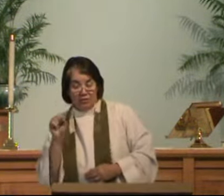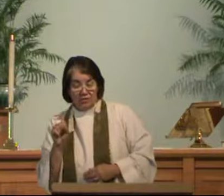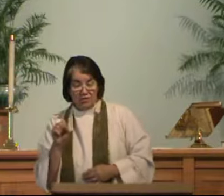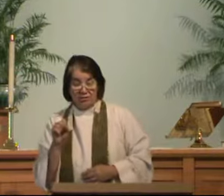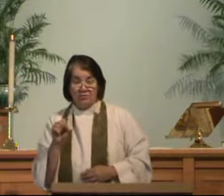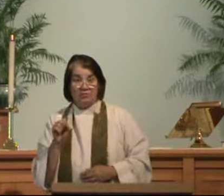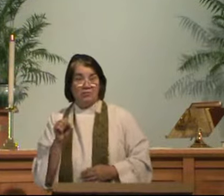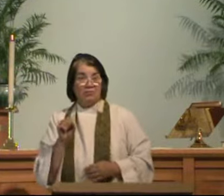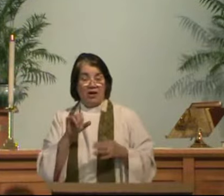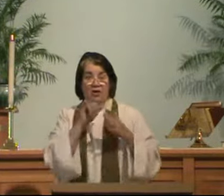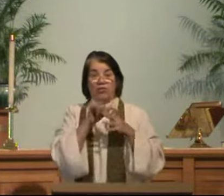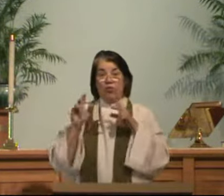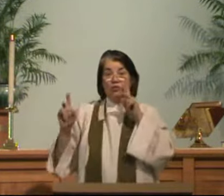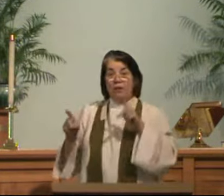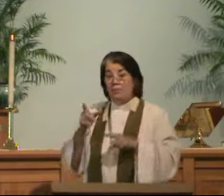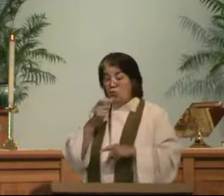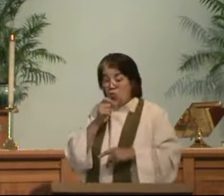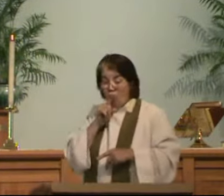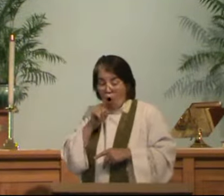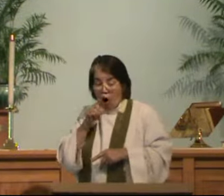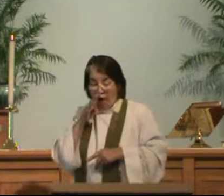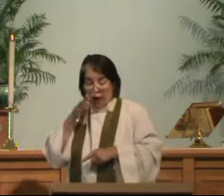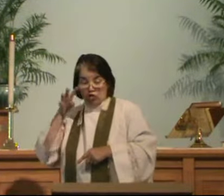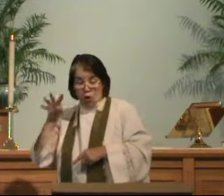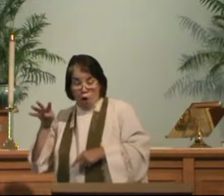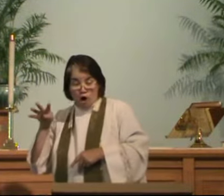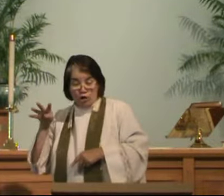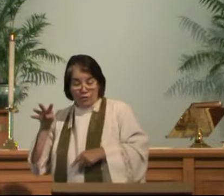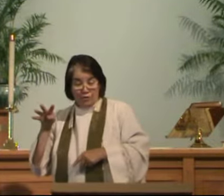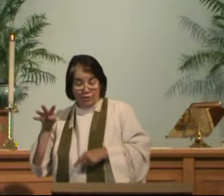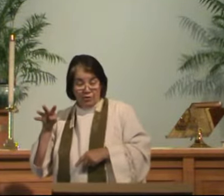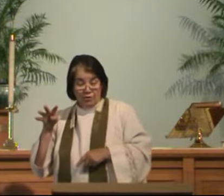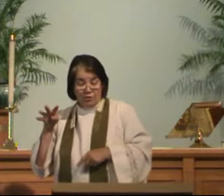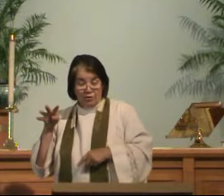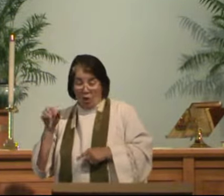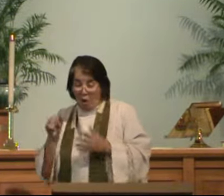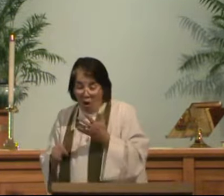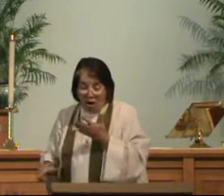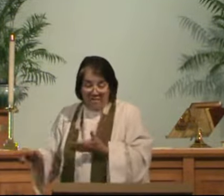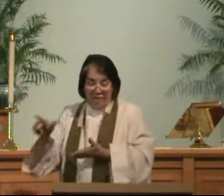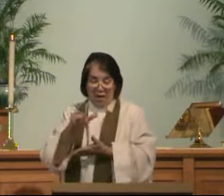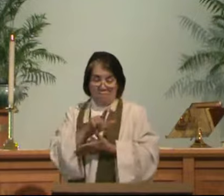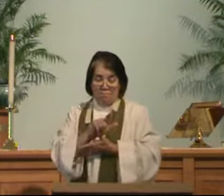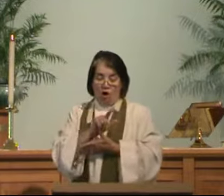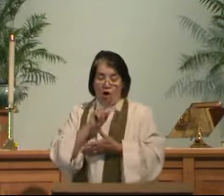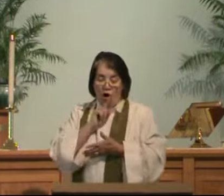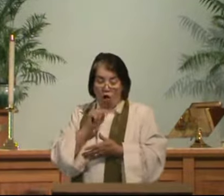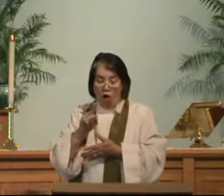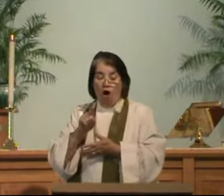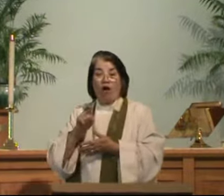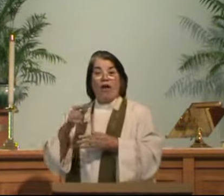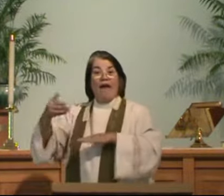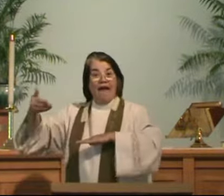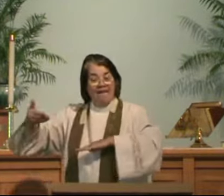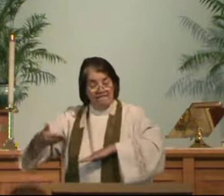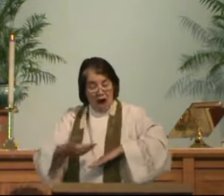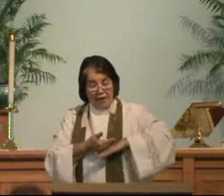Gentiles, those people who are ignored, all of them are